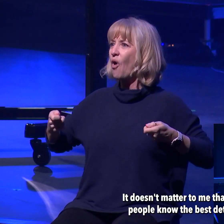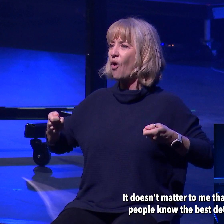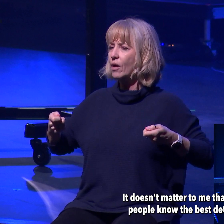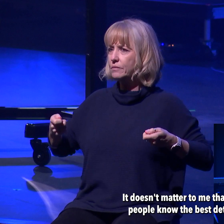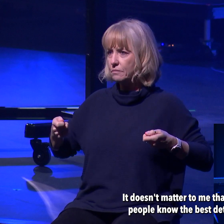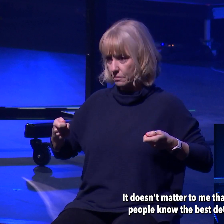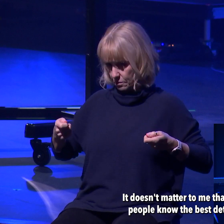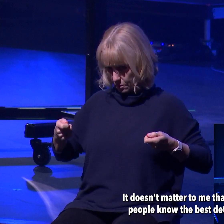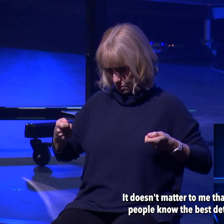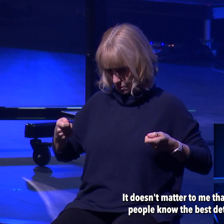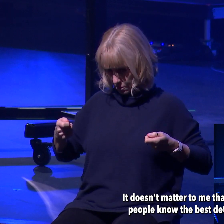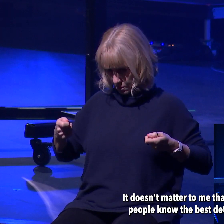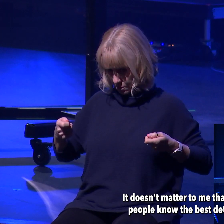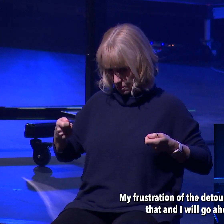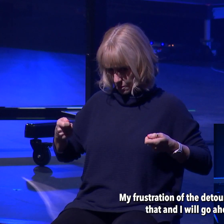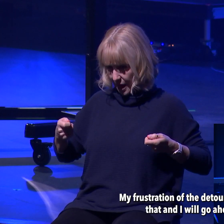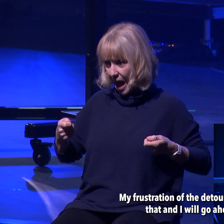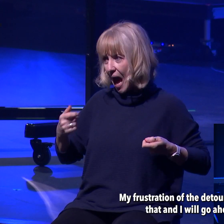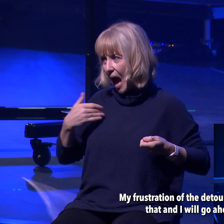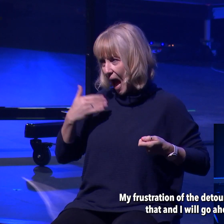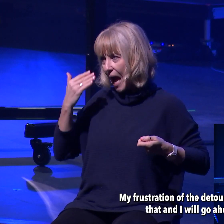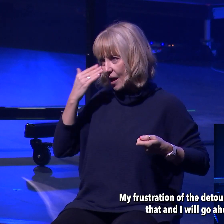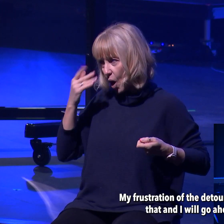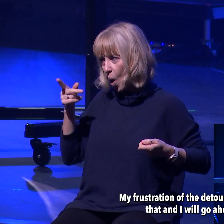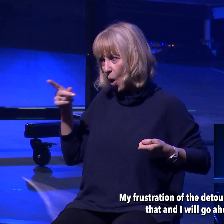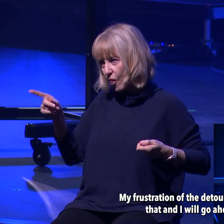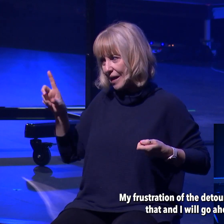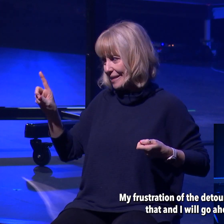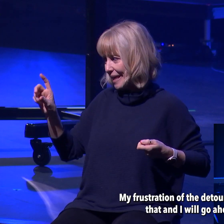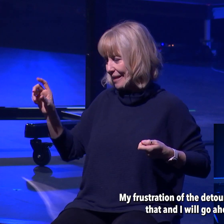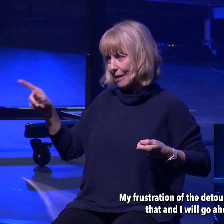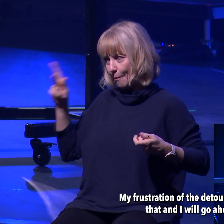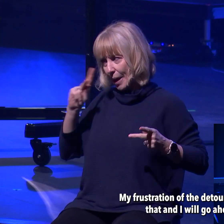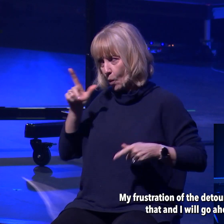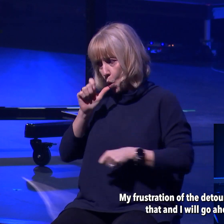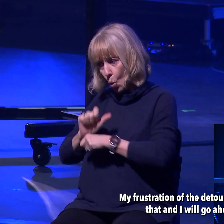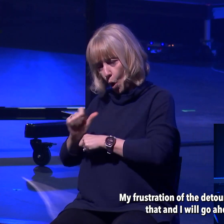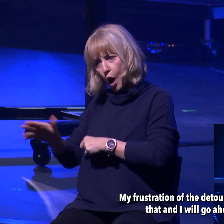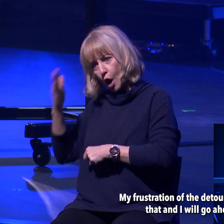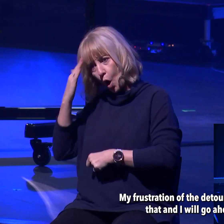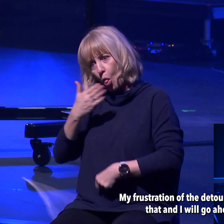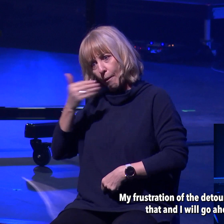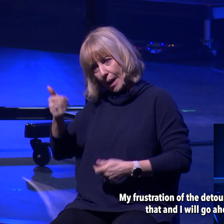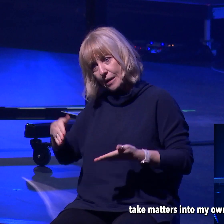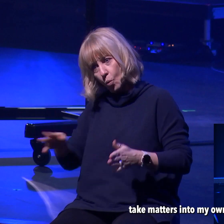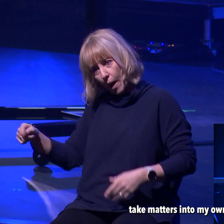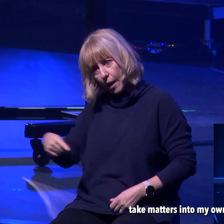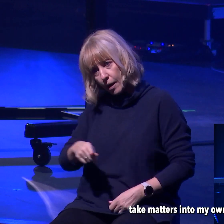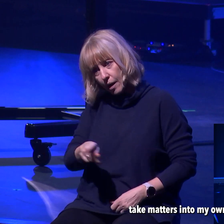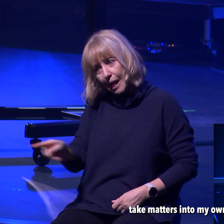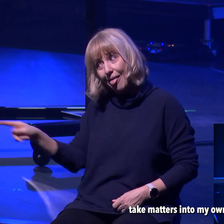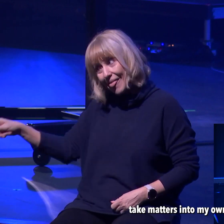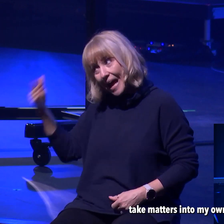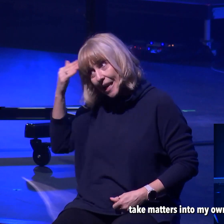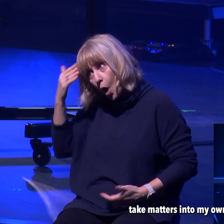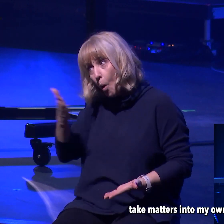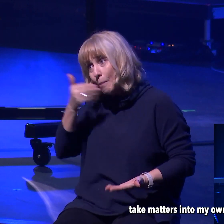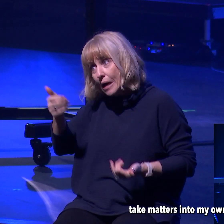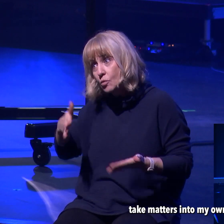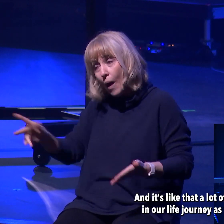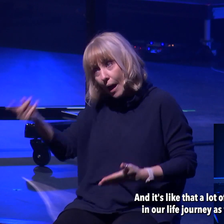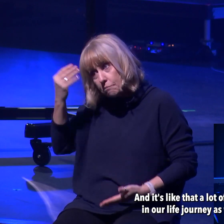people know the best detour route. My frustration of the detour overrides that, and I will go ahead and take matters into my own